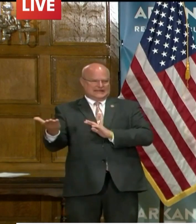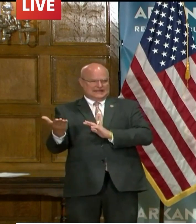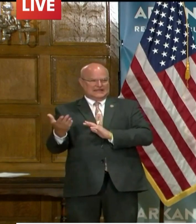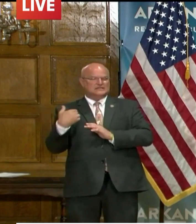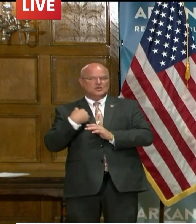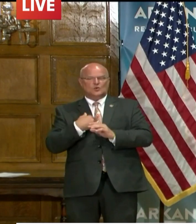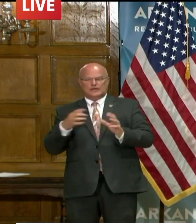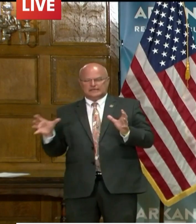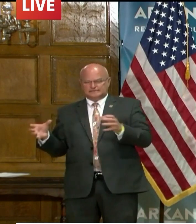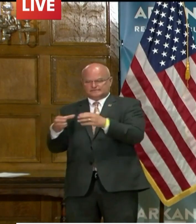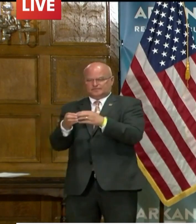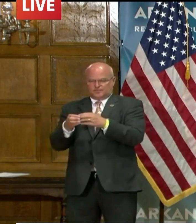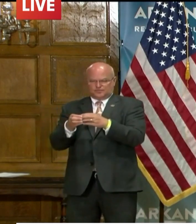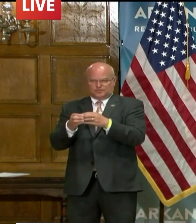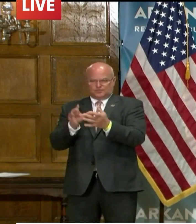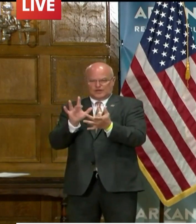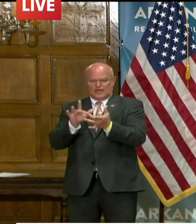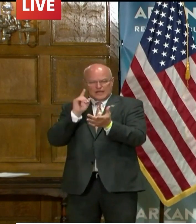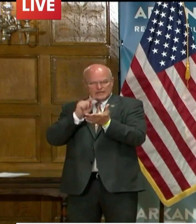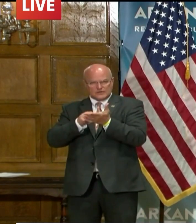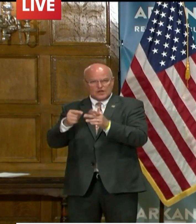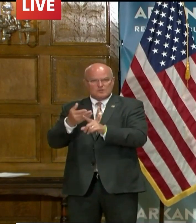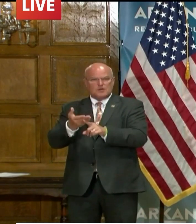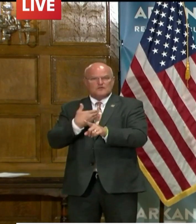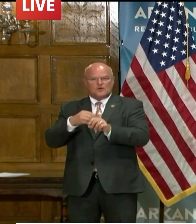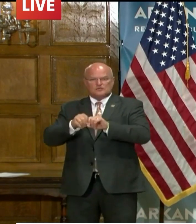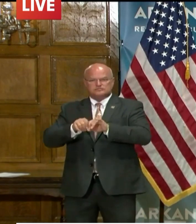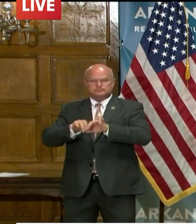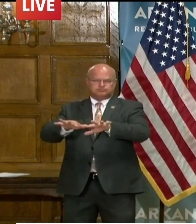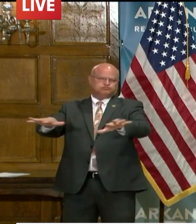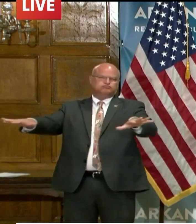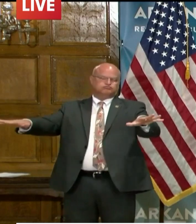them isolated, do the contact tracing before they